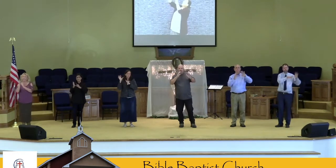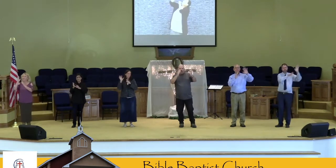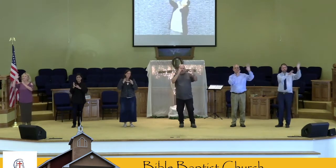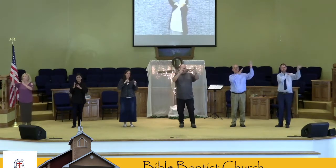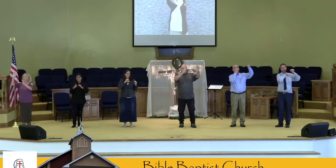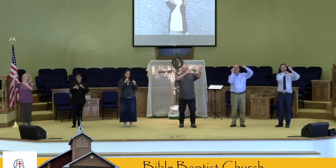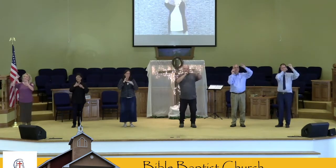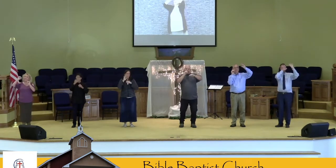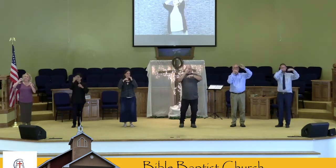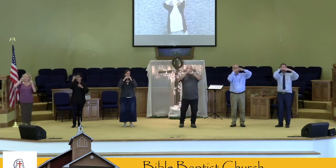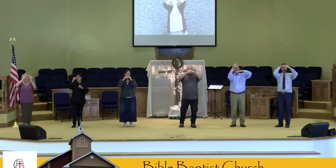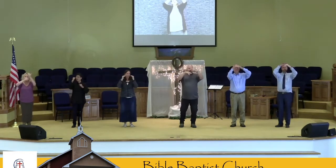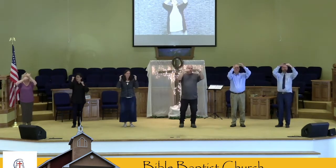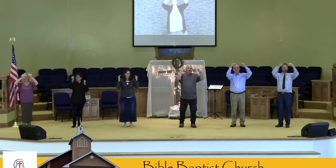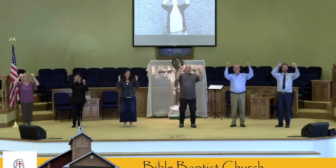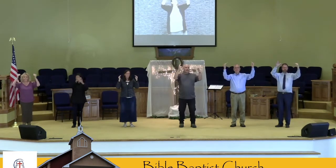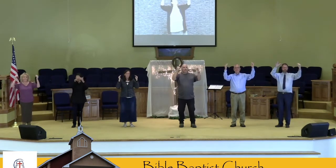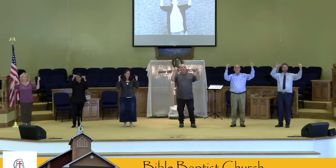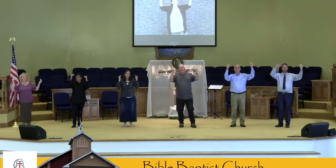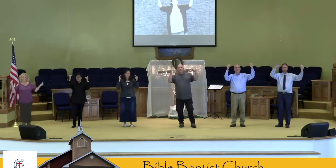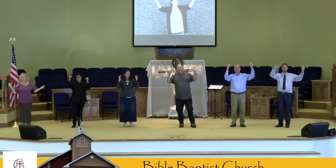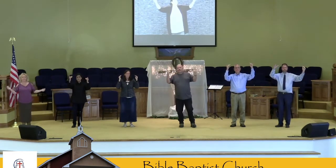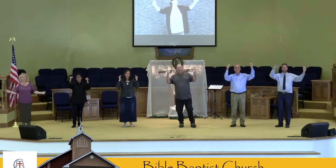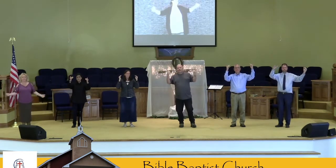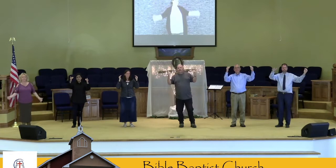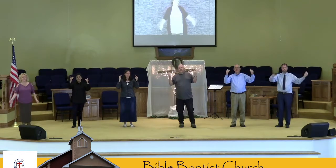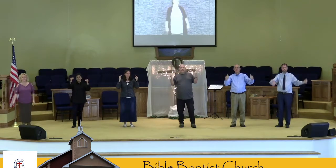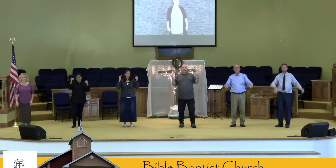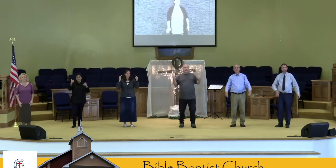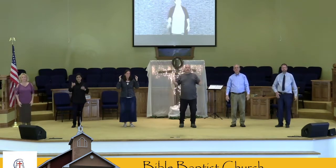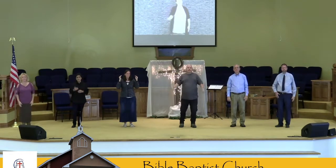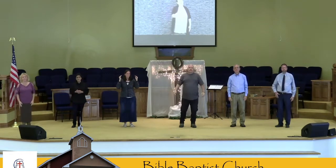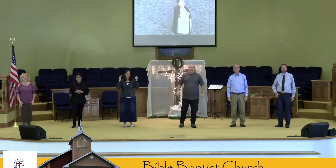Jesus left heaven to die.